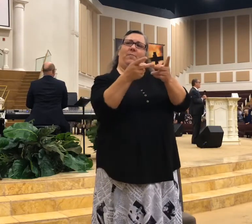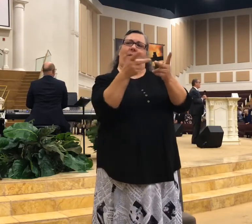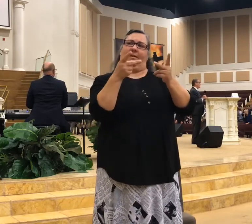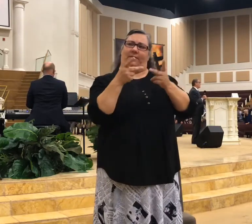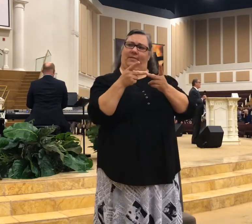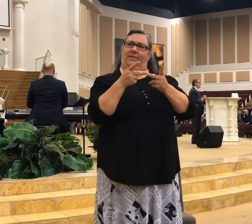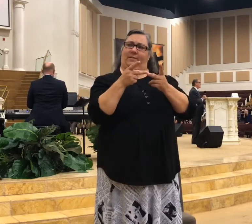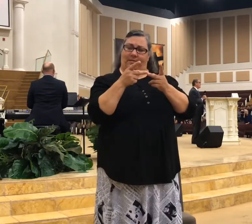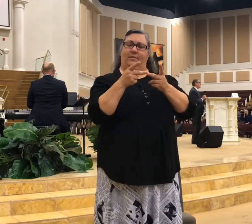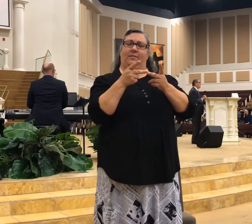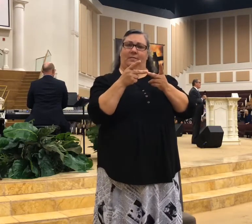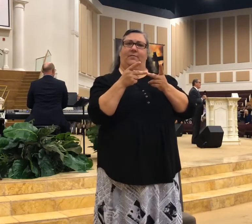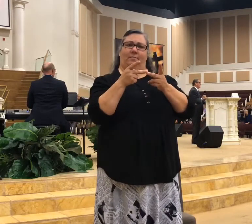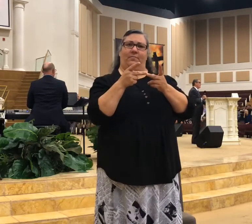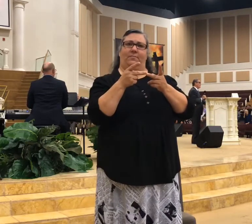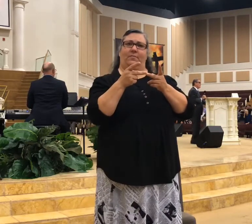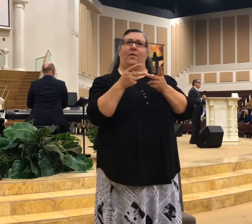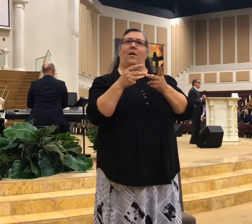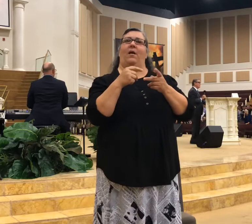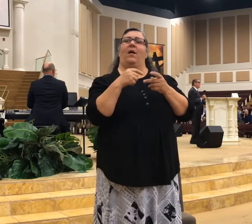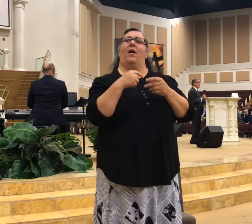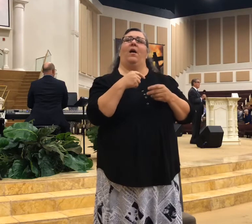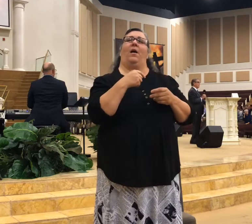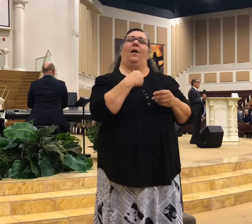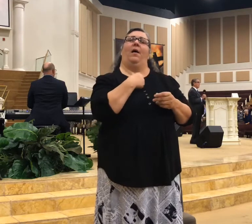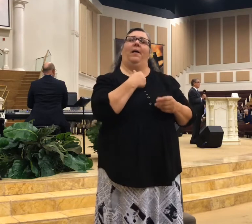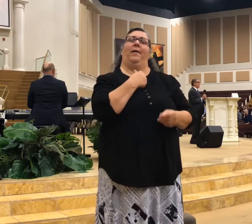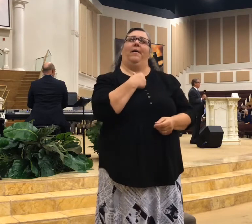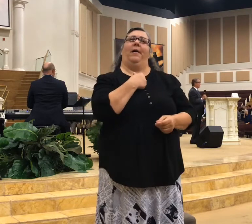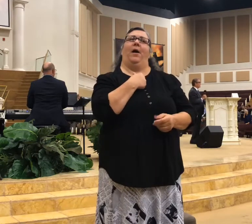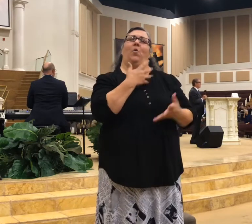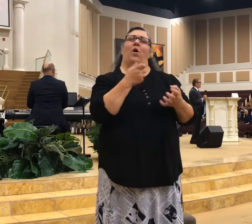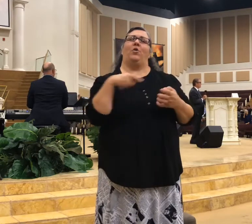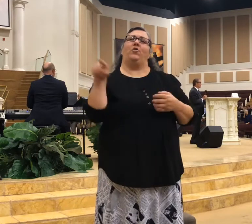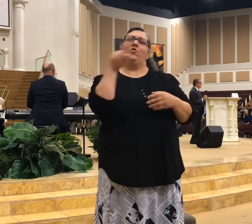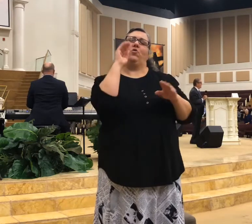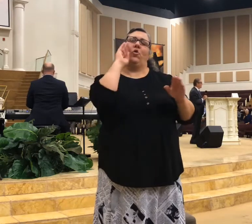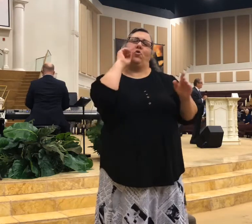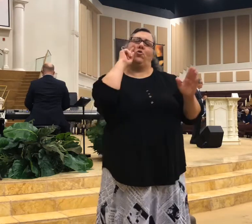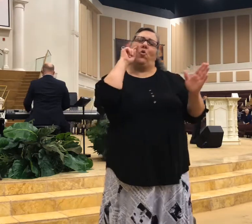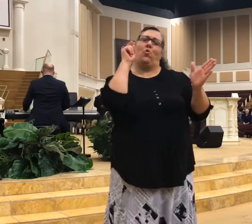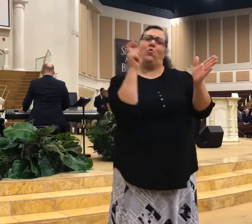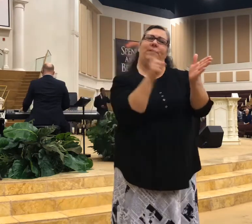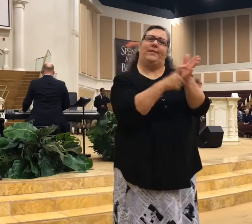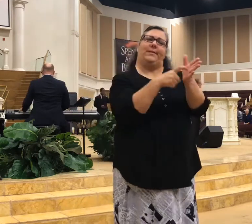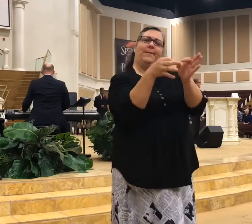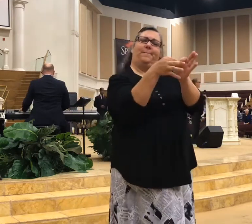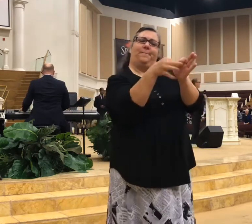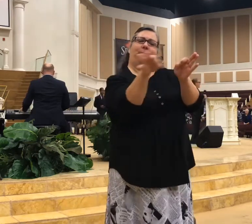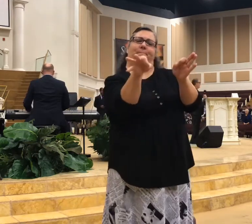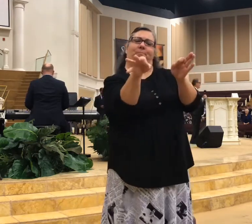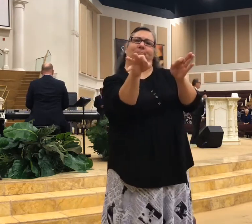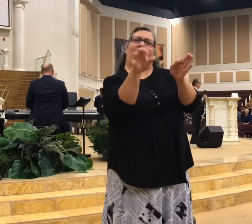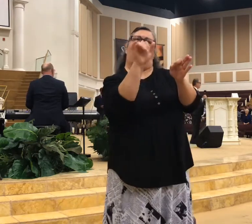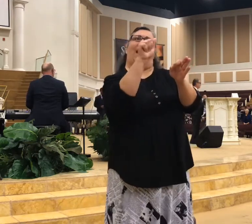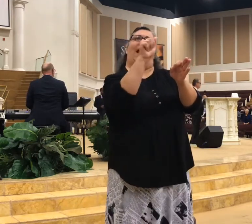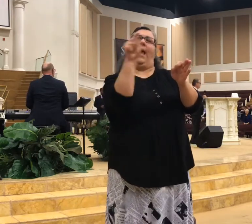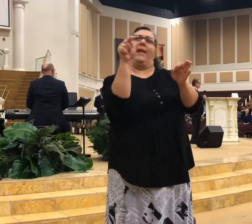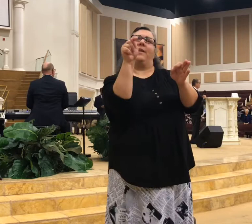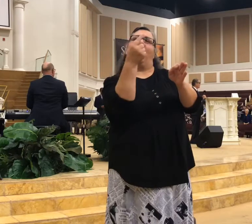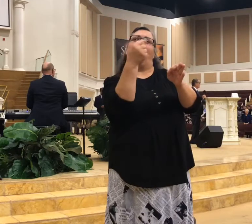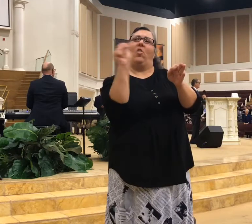place of beginnings, and I'm especially drawing your attention to the clause, at the